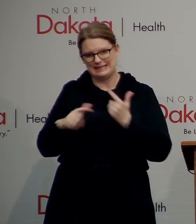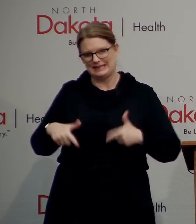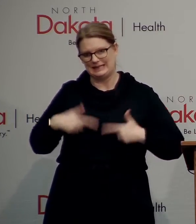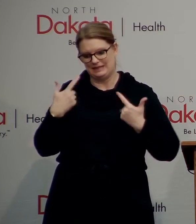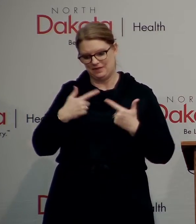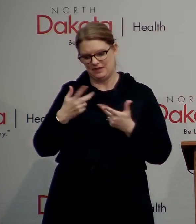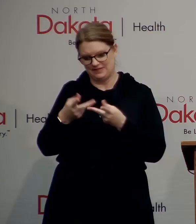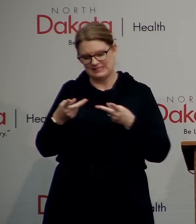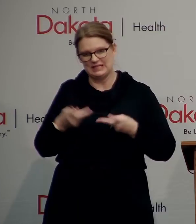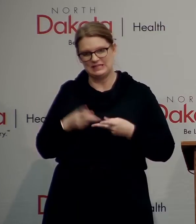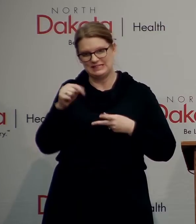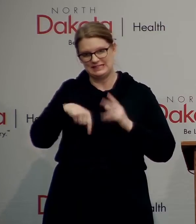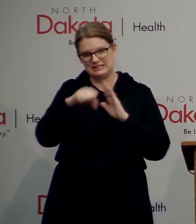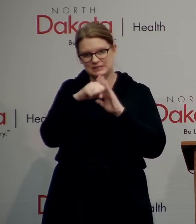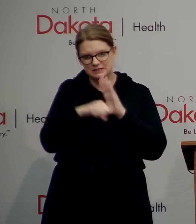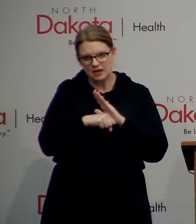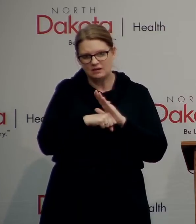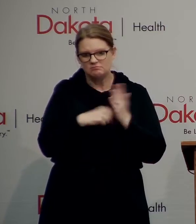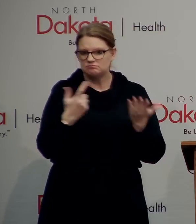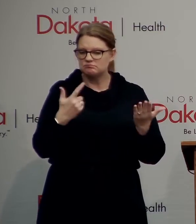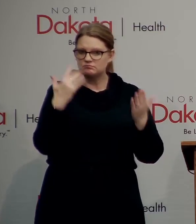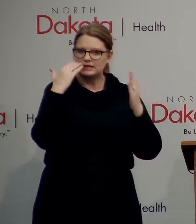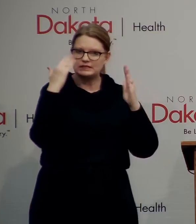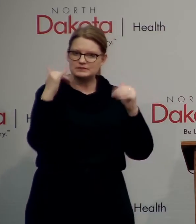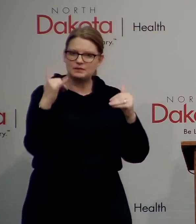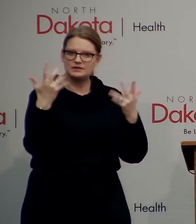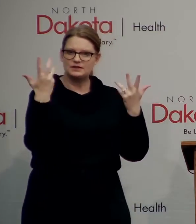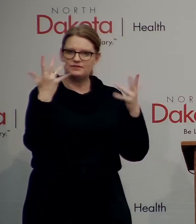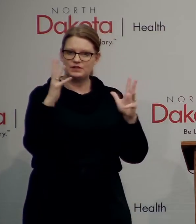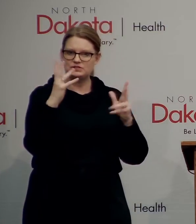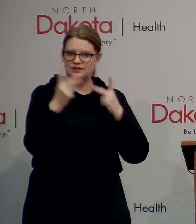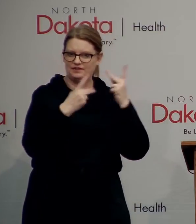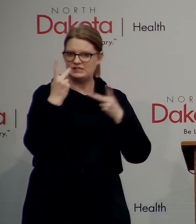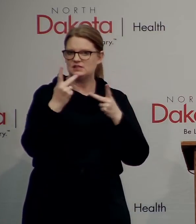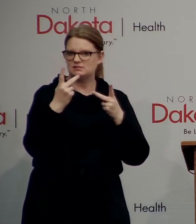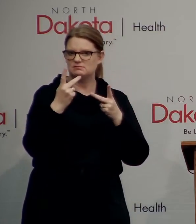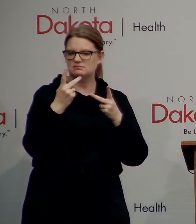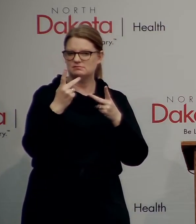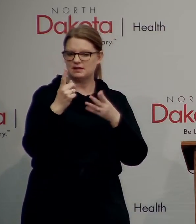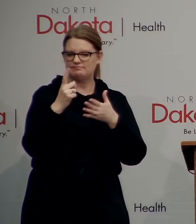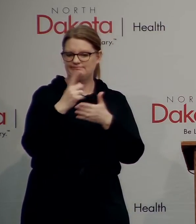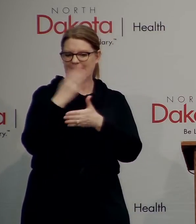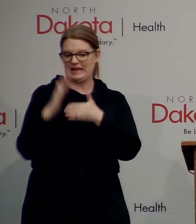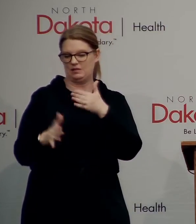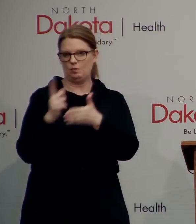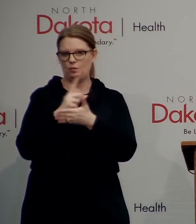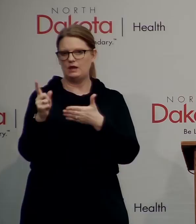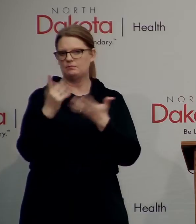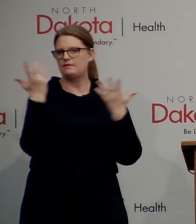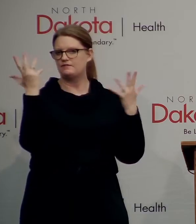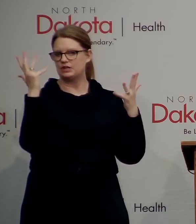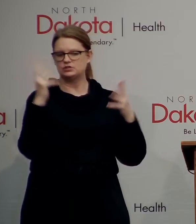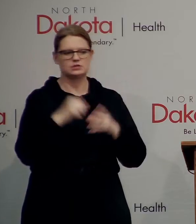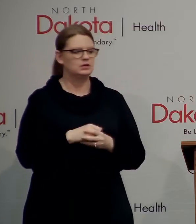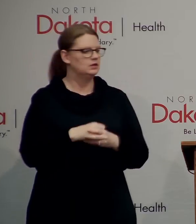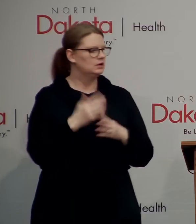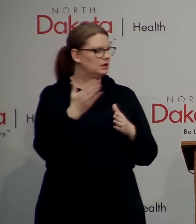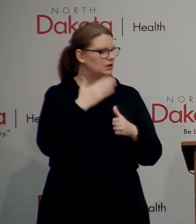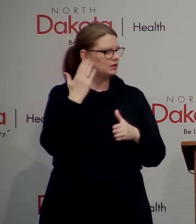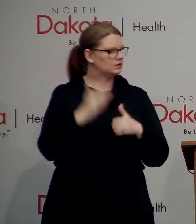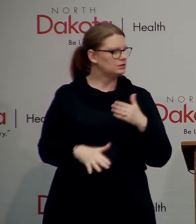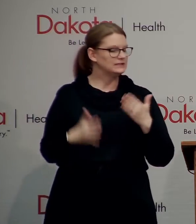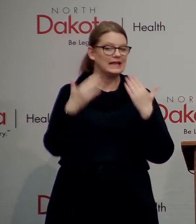in total, and we expect to complete our visits by the end of the week. Just in closing, thank